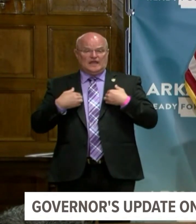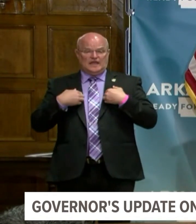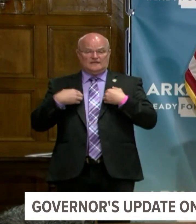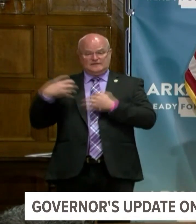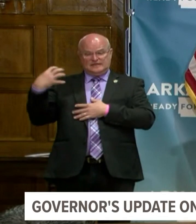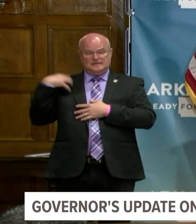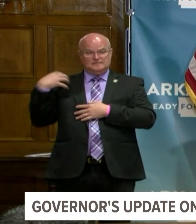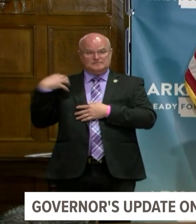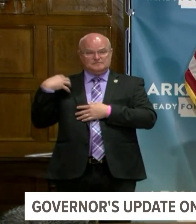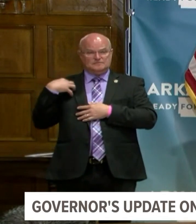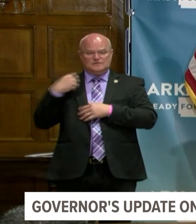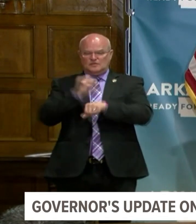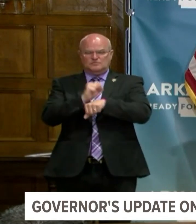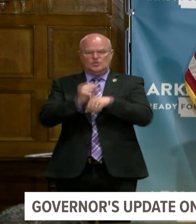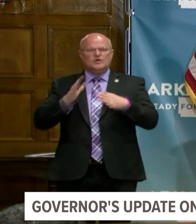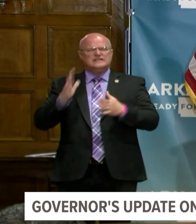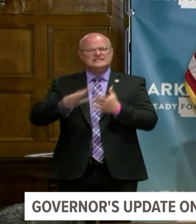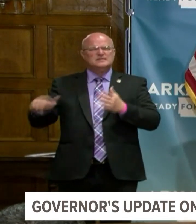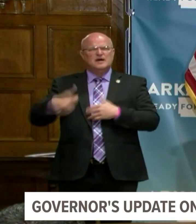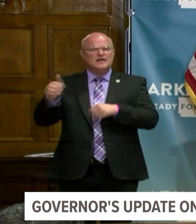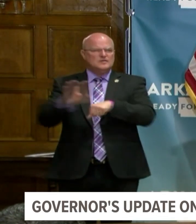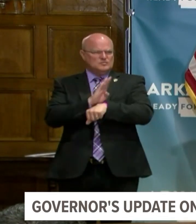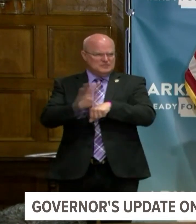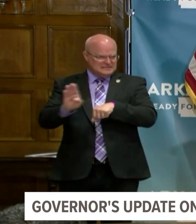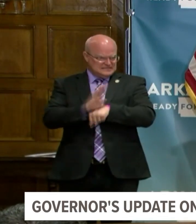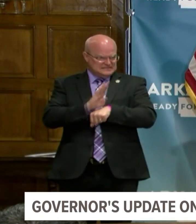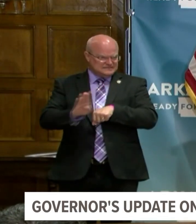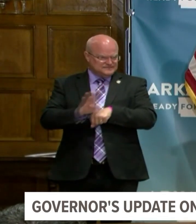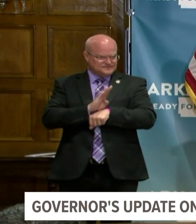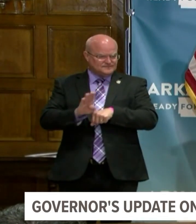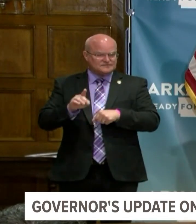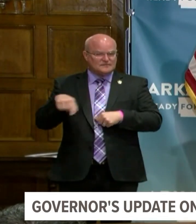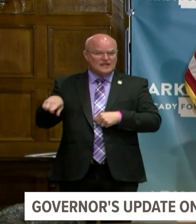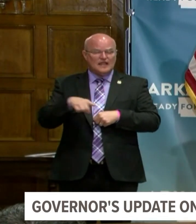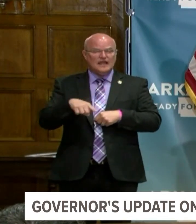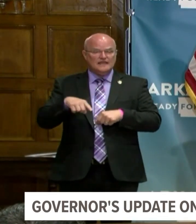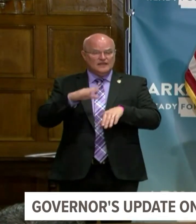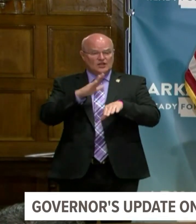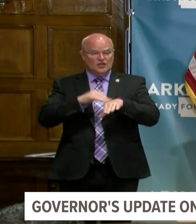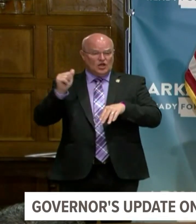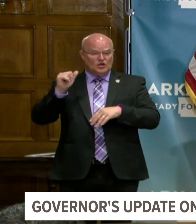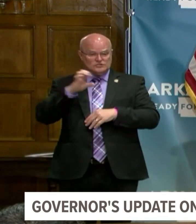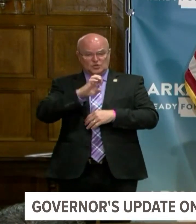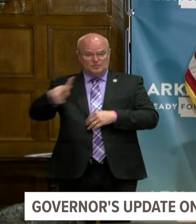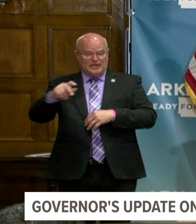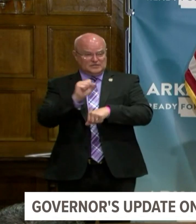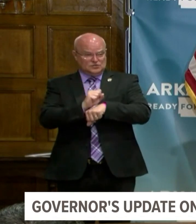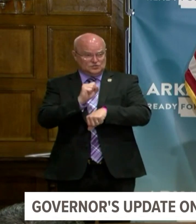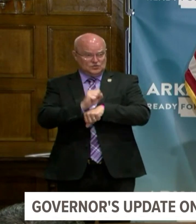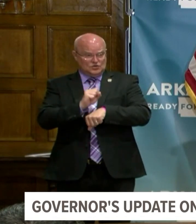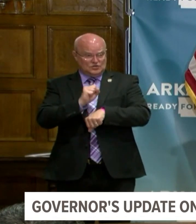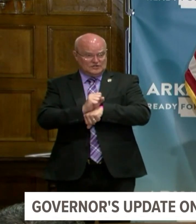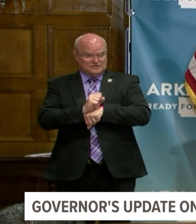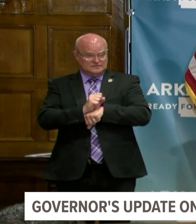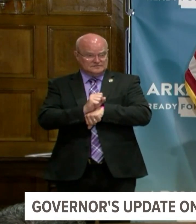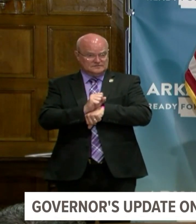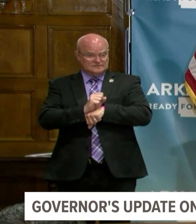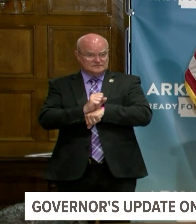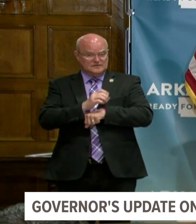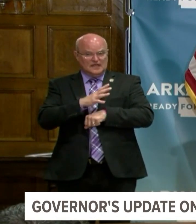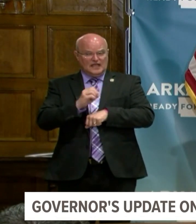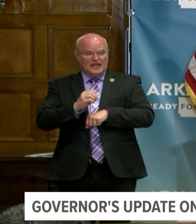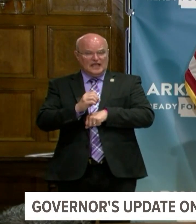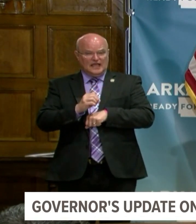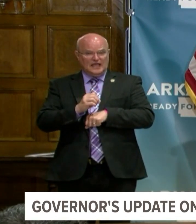an employee in some other business enterprise and they're called to go back to work,